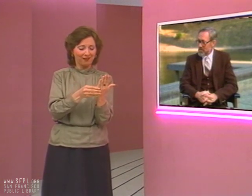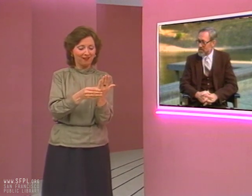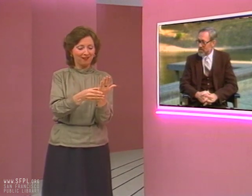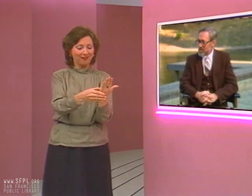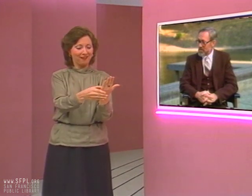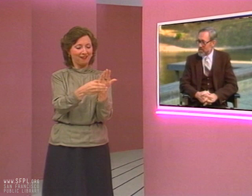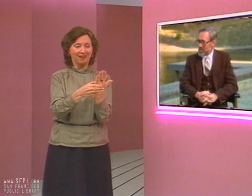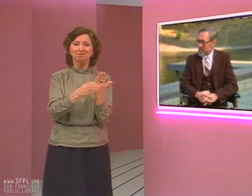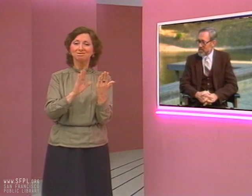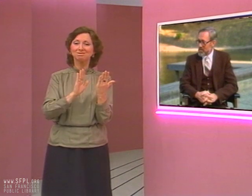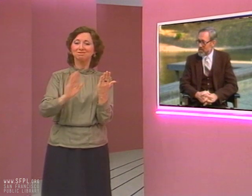date.